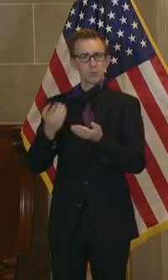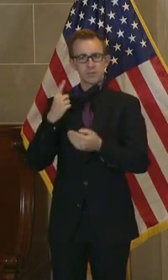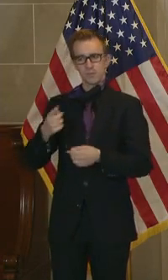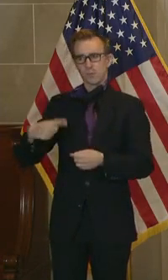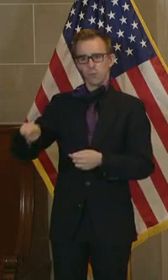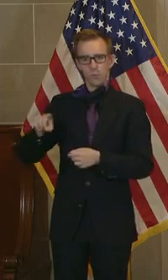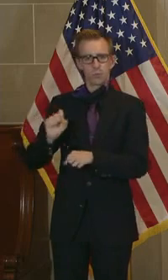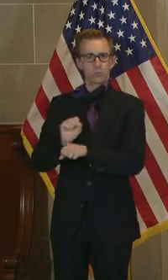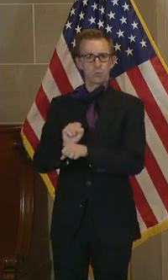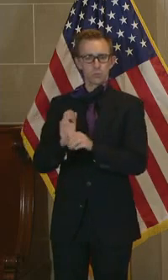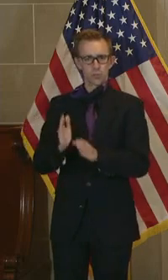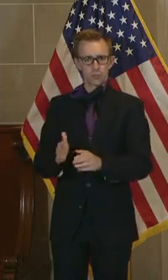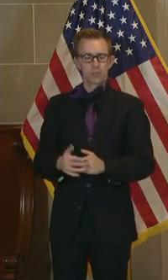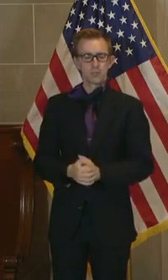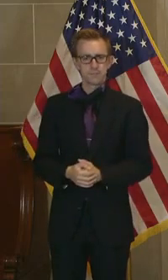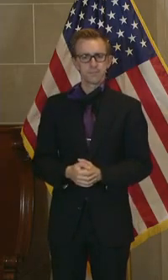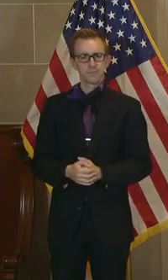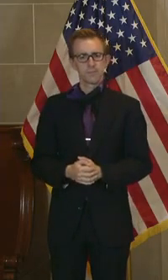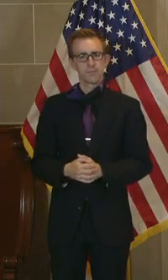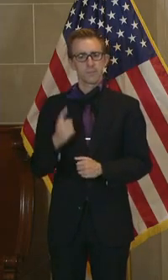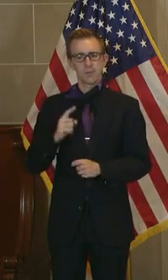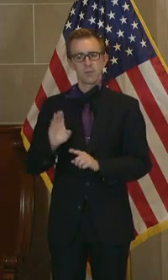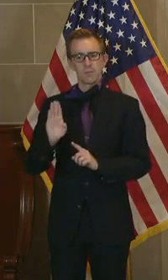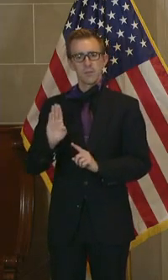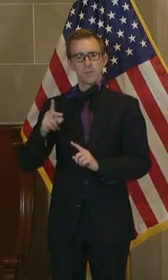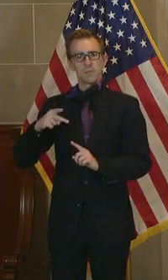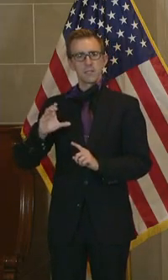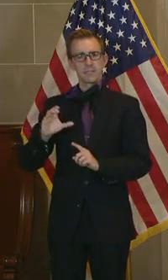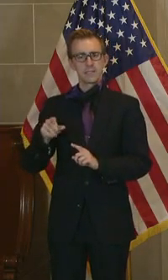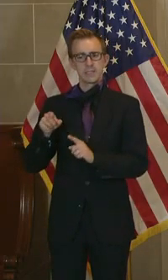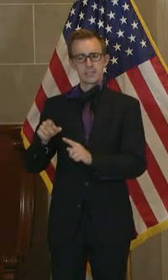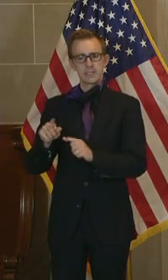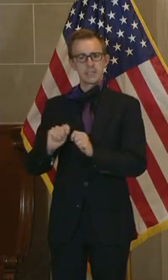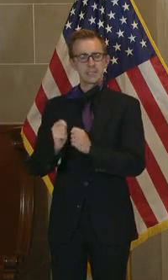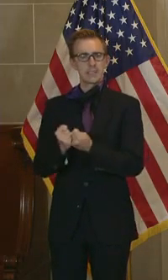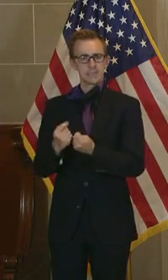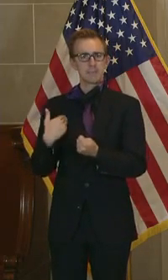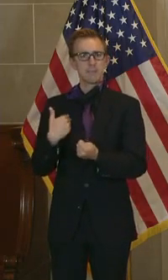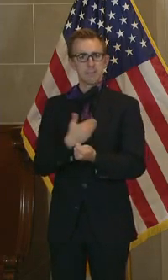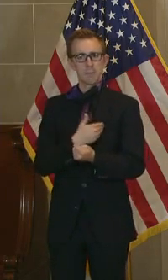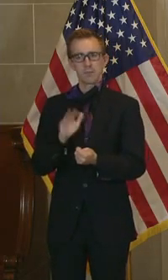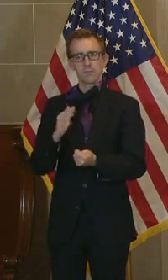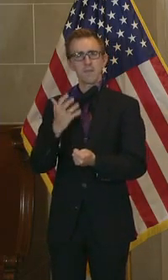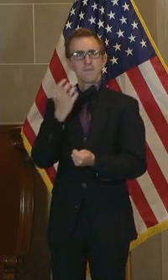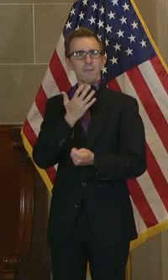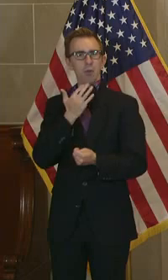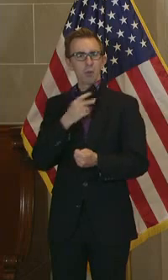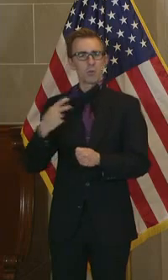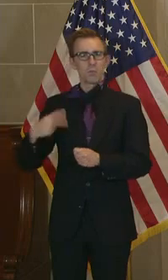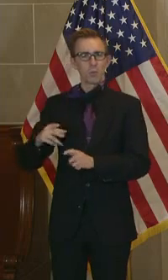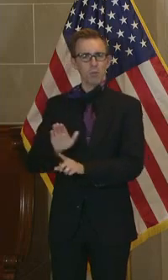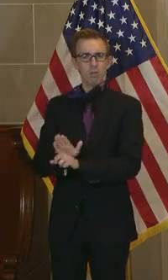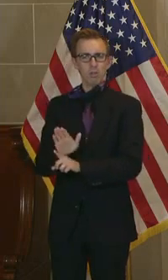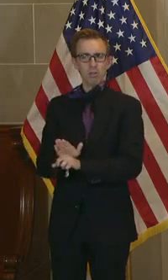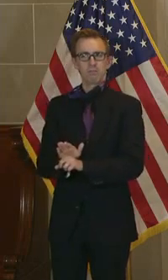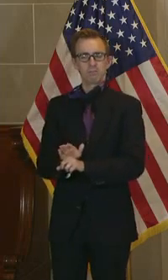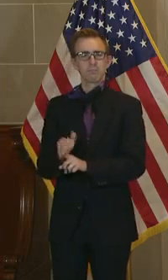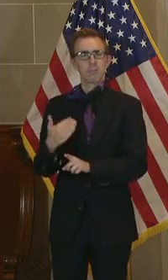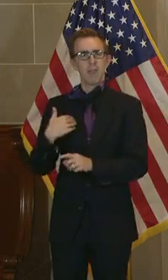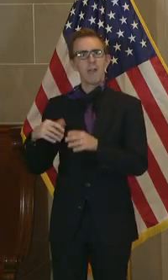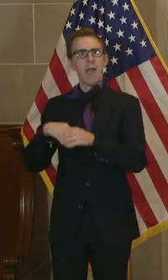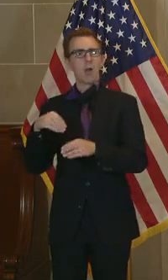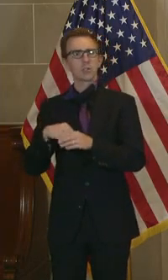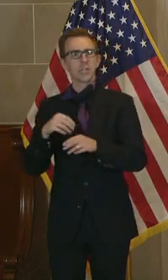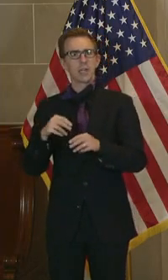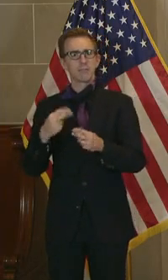hospital worker, but for our DDTC HAB Center team member, whose favorite color was purple, there is an outdoor memorial